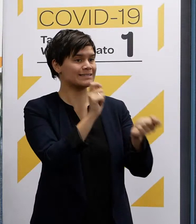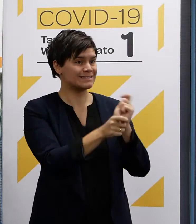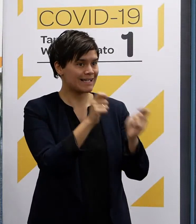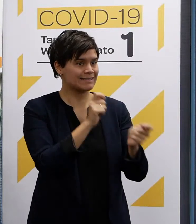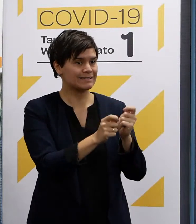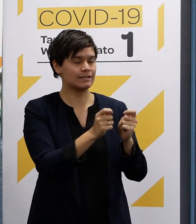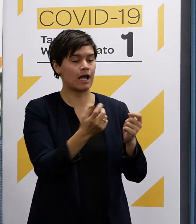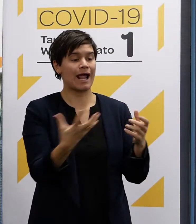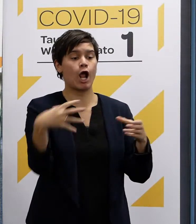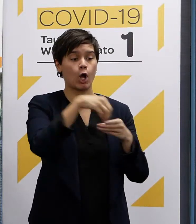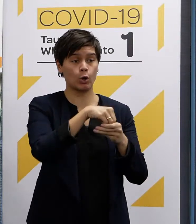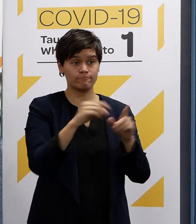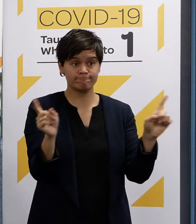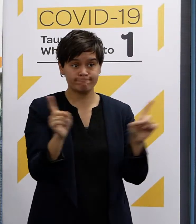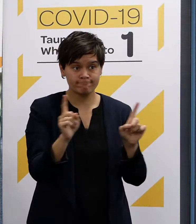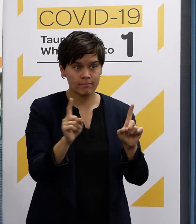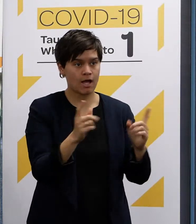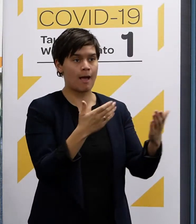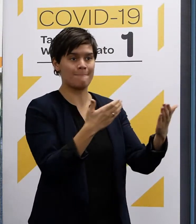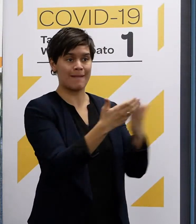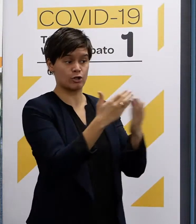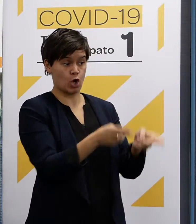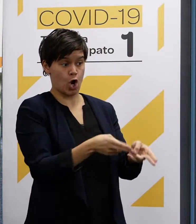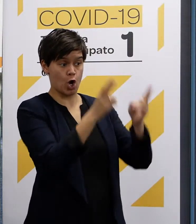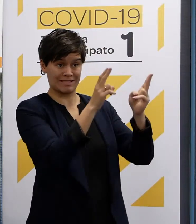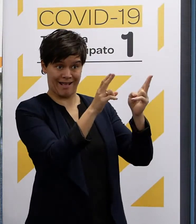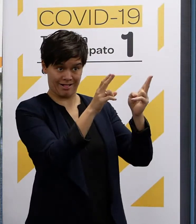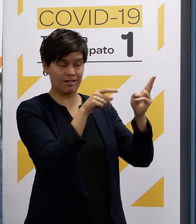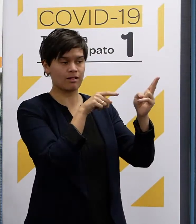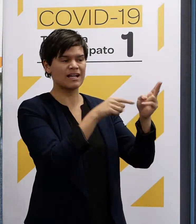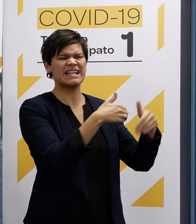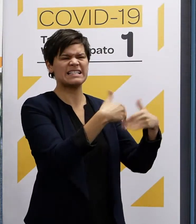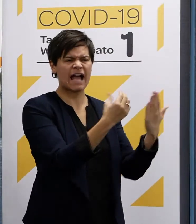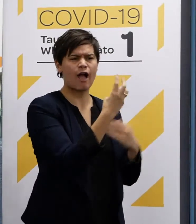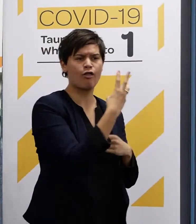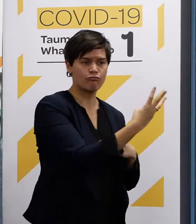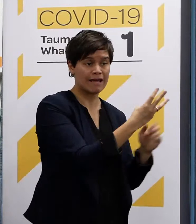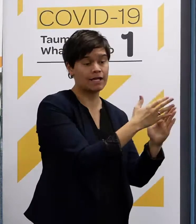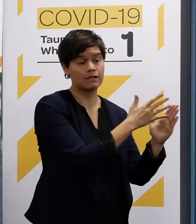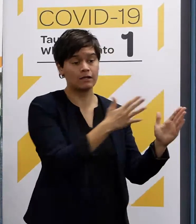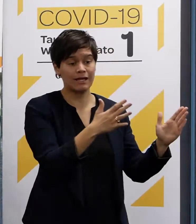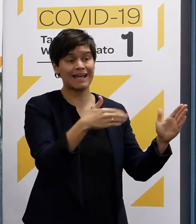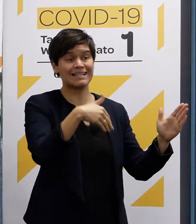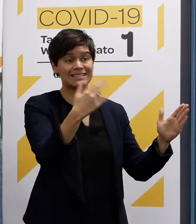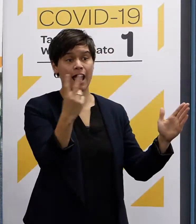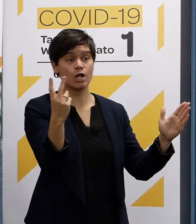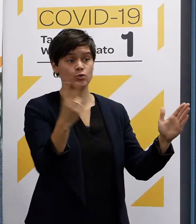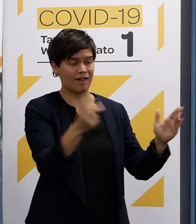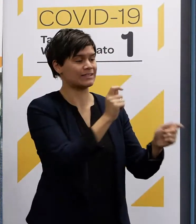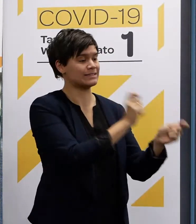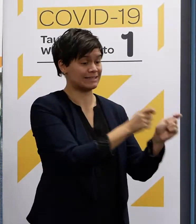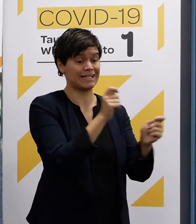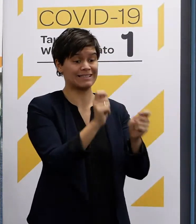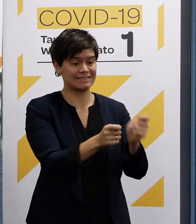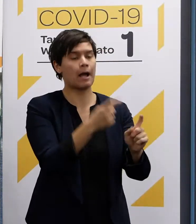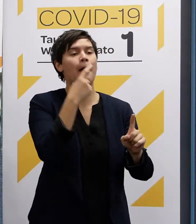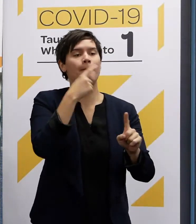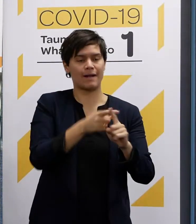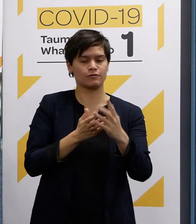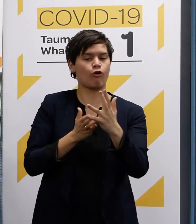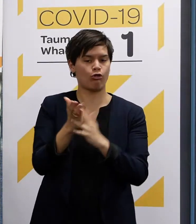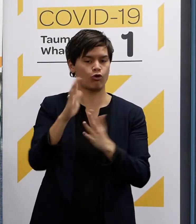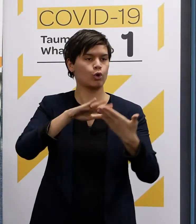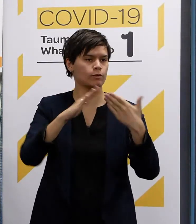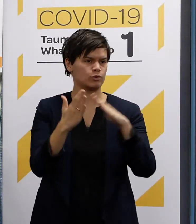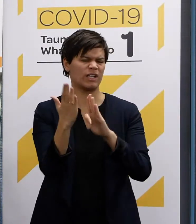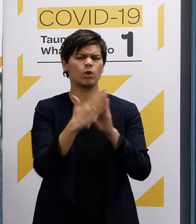isolation facilities as part of our around day 3 and around day 12 protocols, as well as testing across the community.